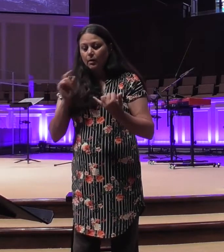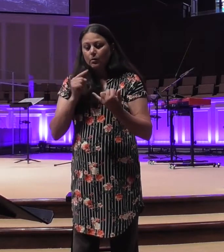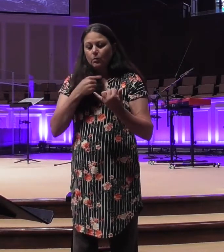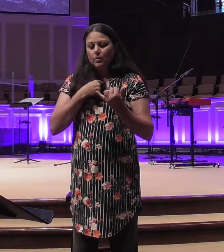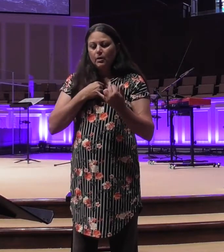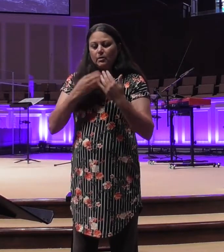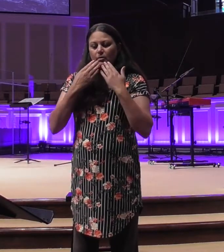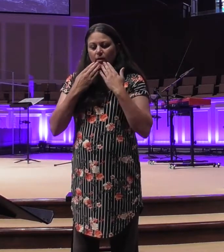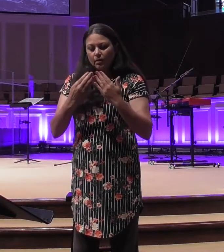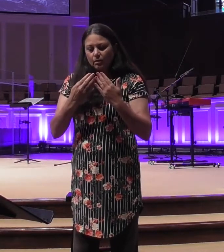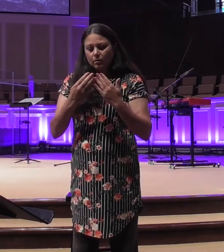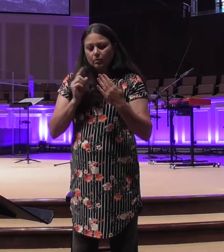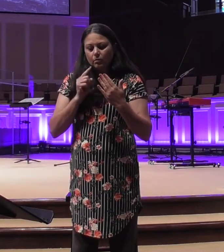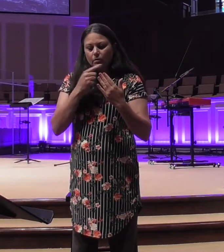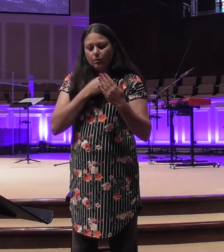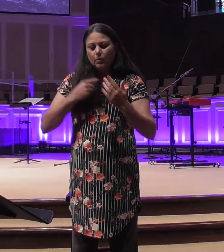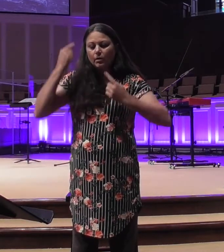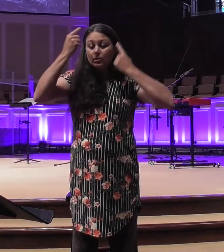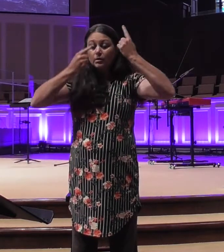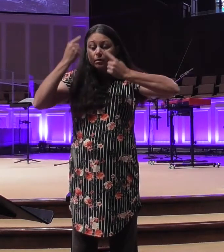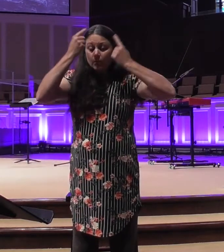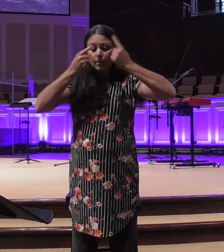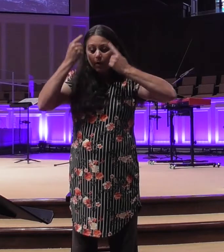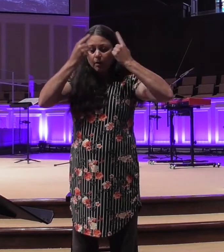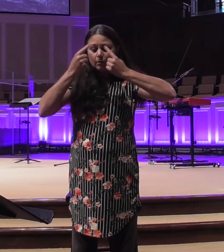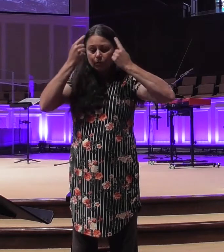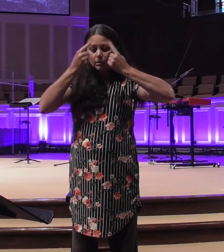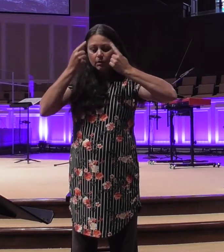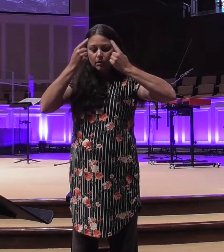that we consider this bloodshed for us,